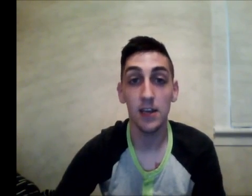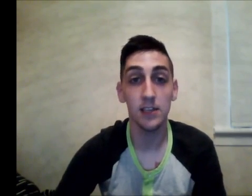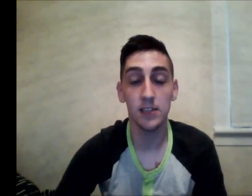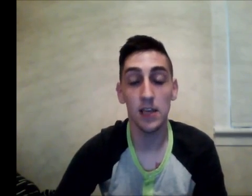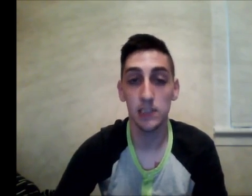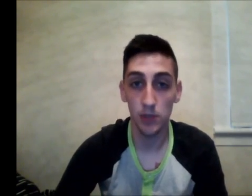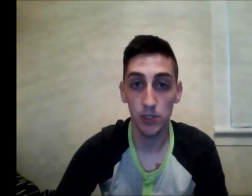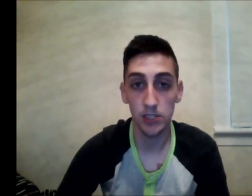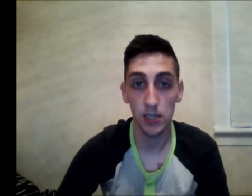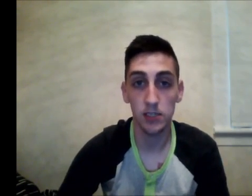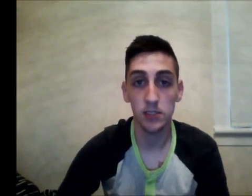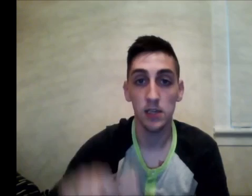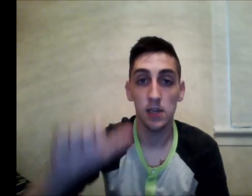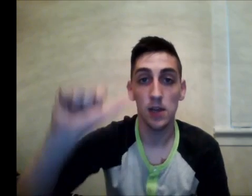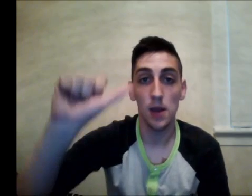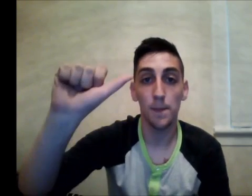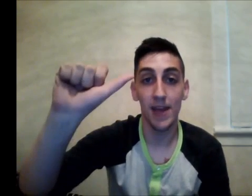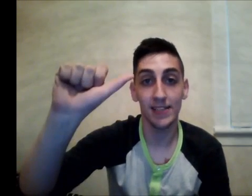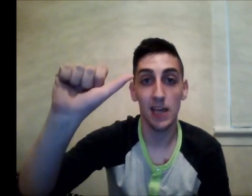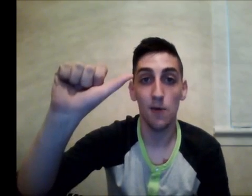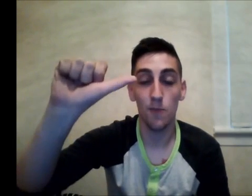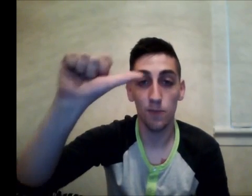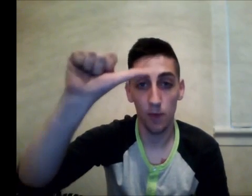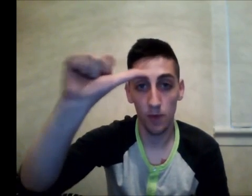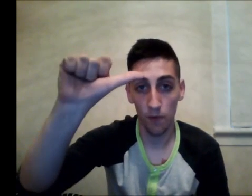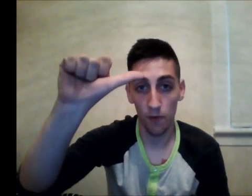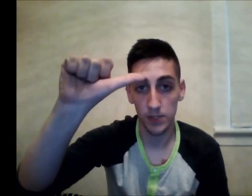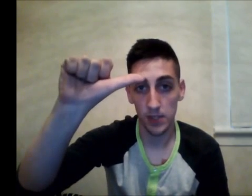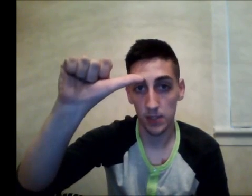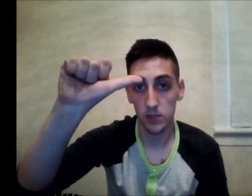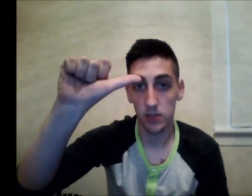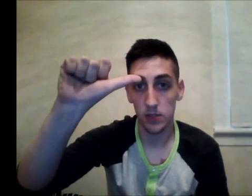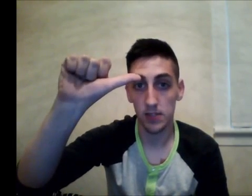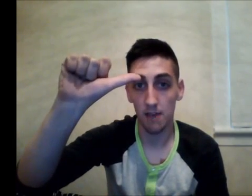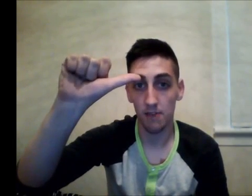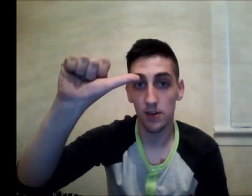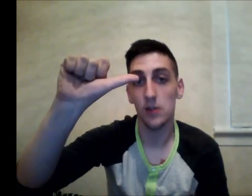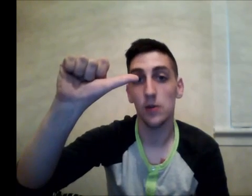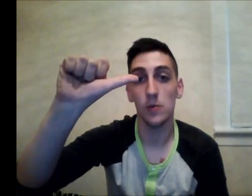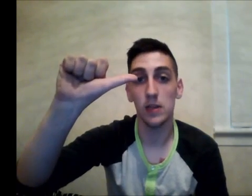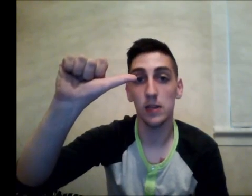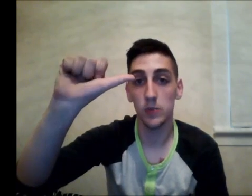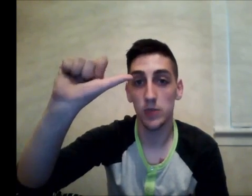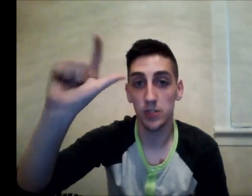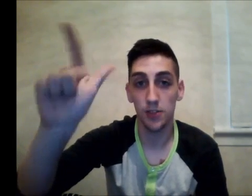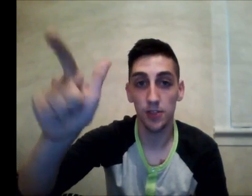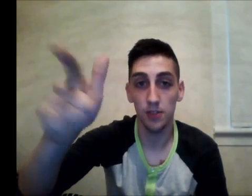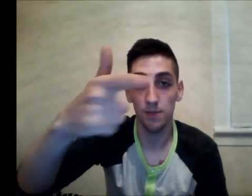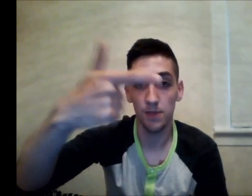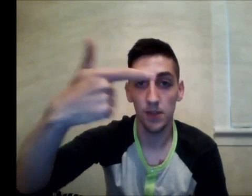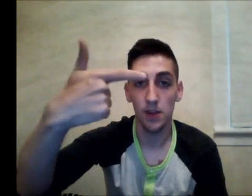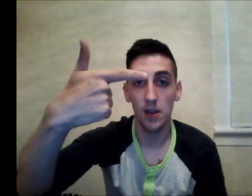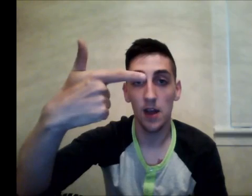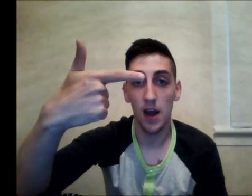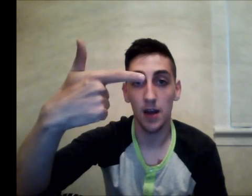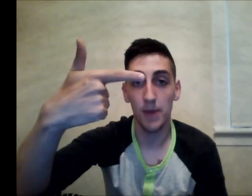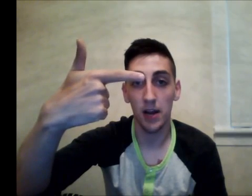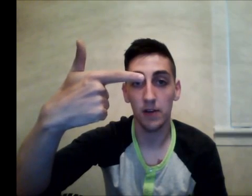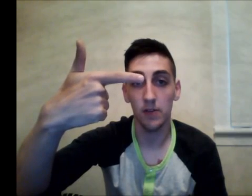is similar to 6, except when we go from 6 to 7, we switch the hand back around